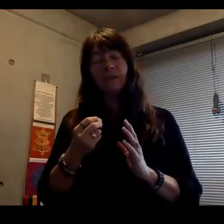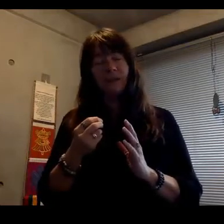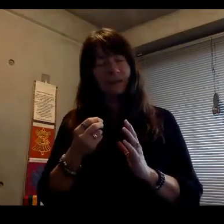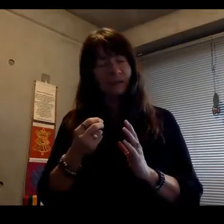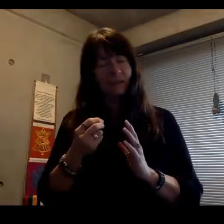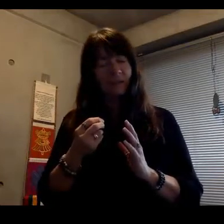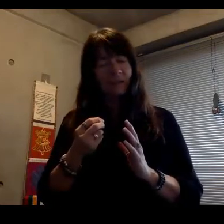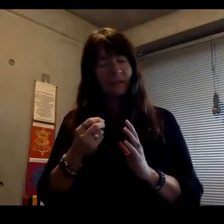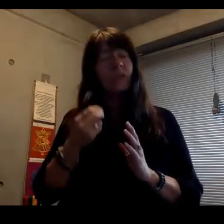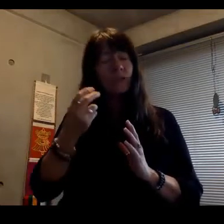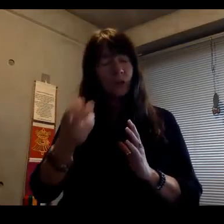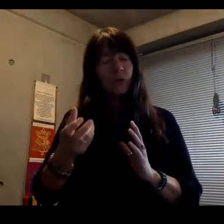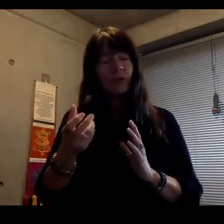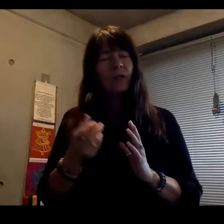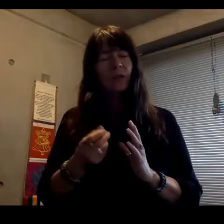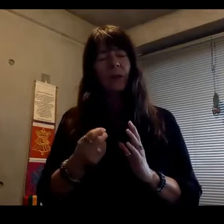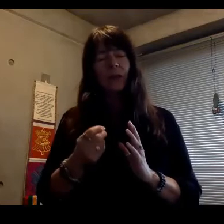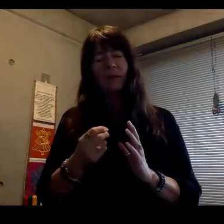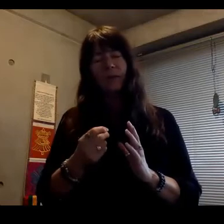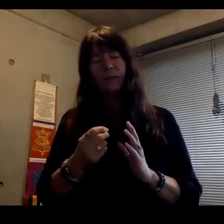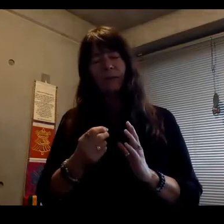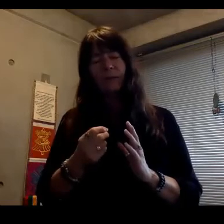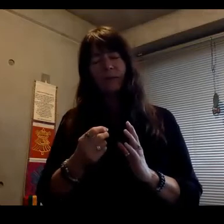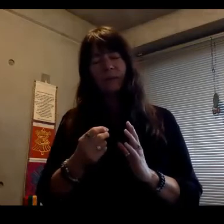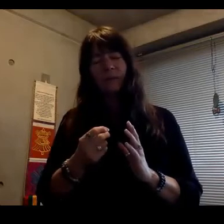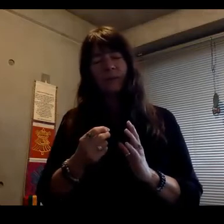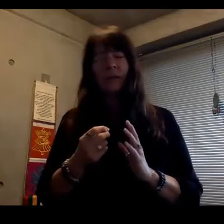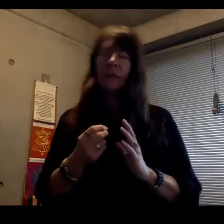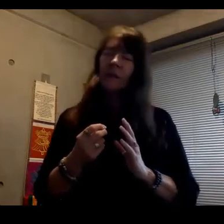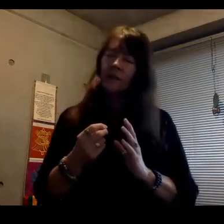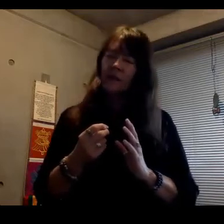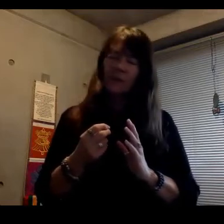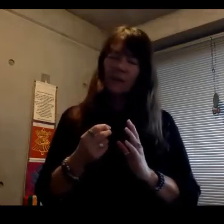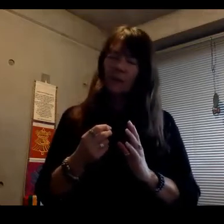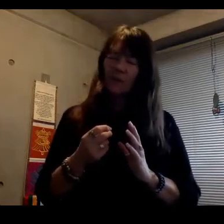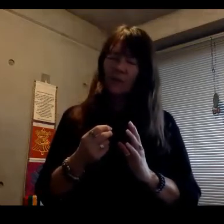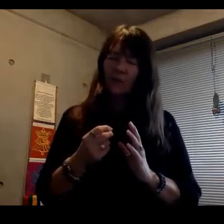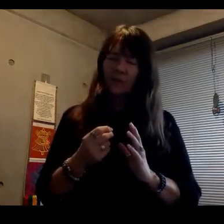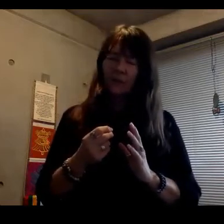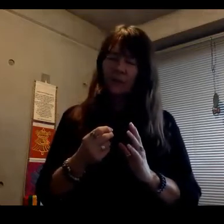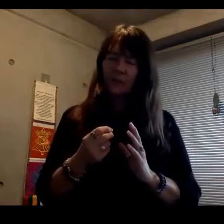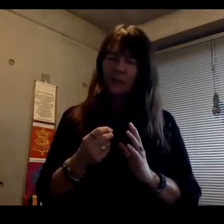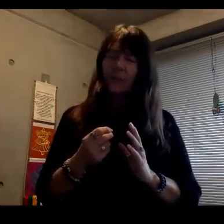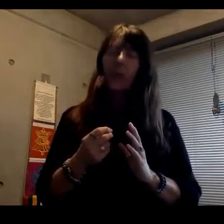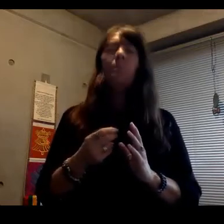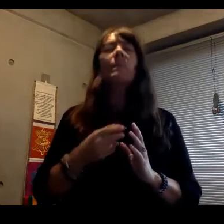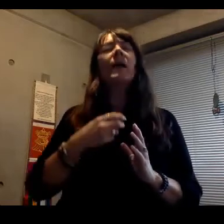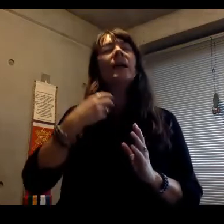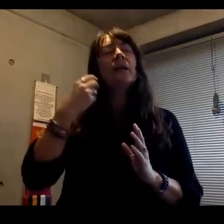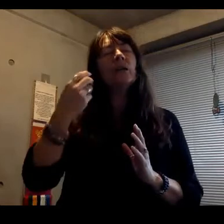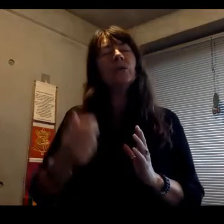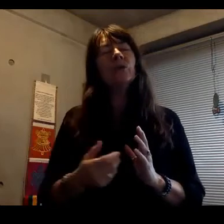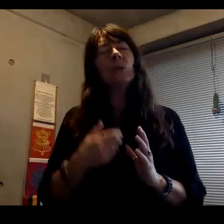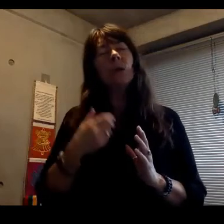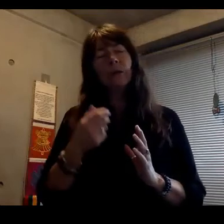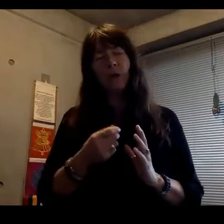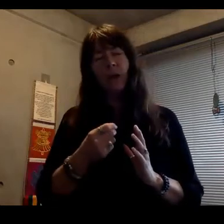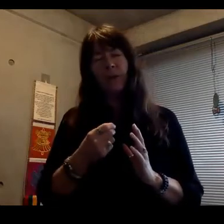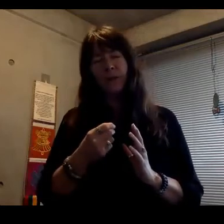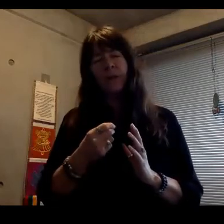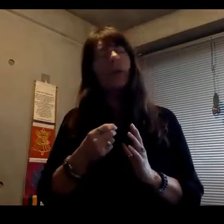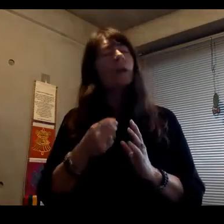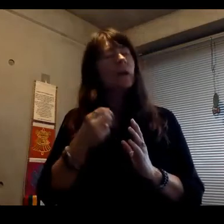humans. This is a notion that you have. Mm-hmm. It is not true, is it? I don't there know. There are many who do